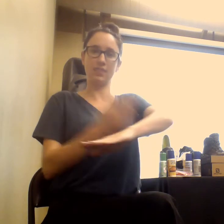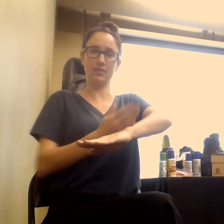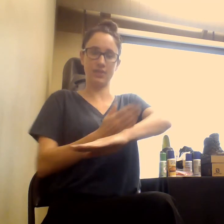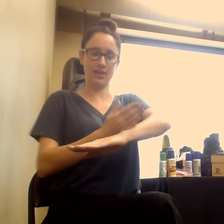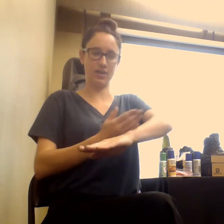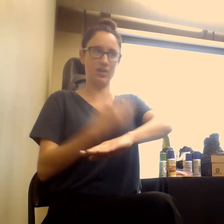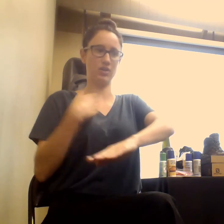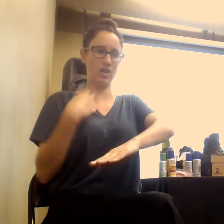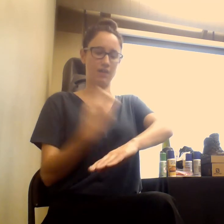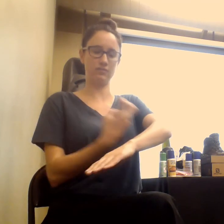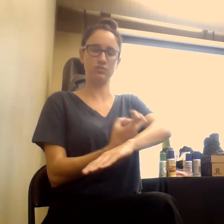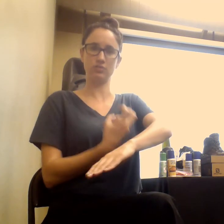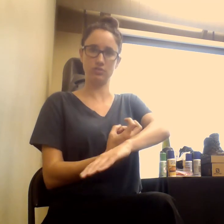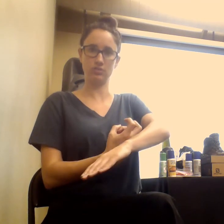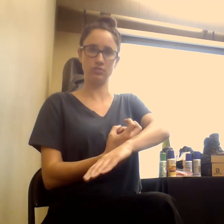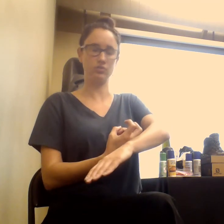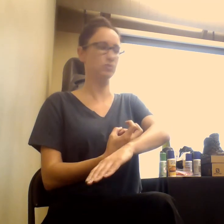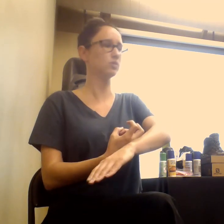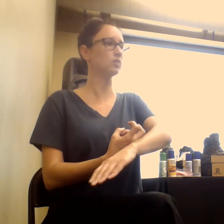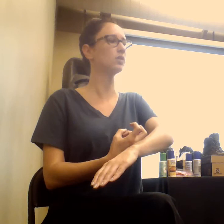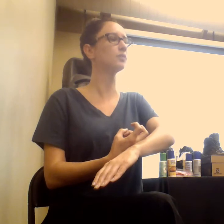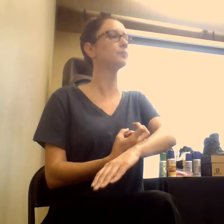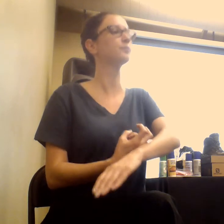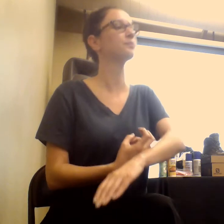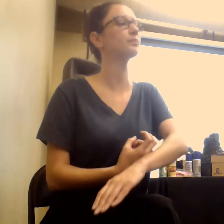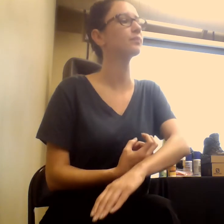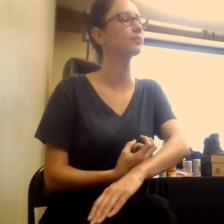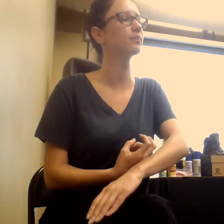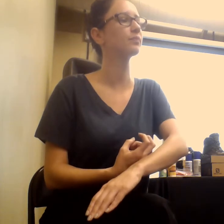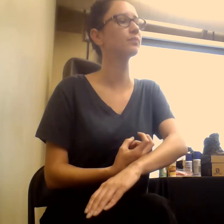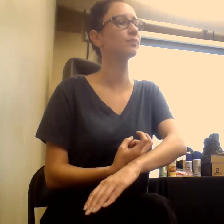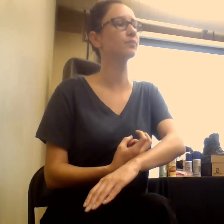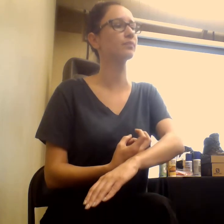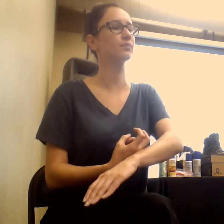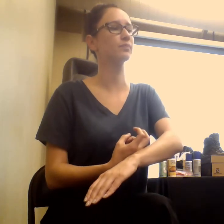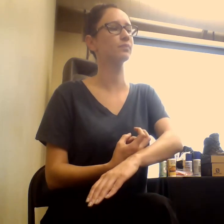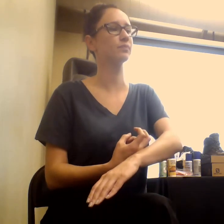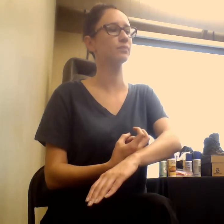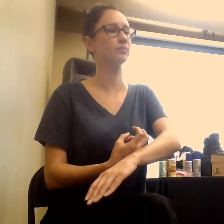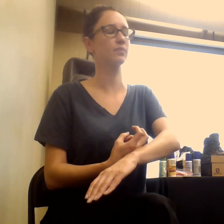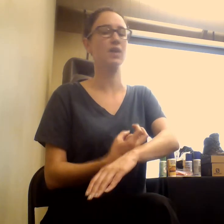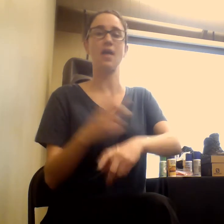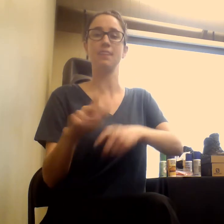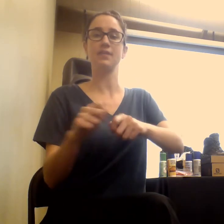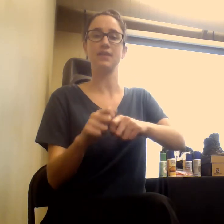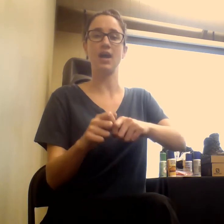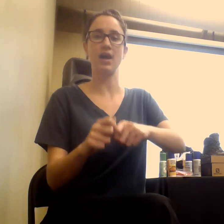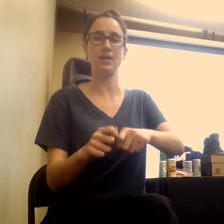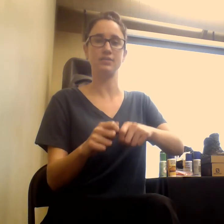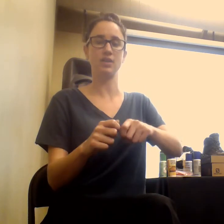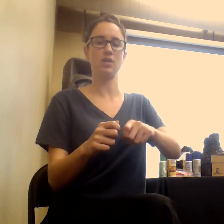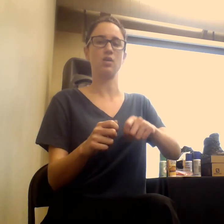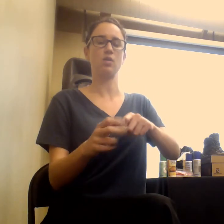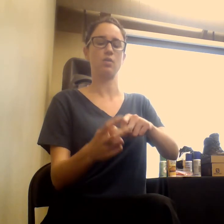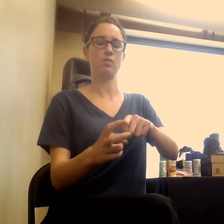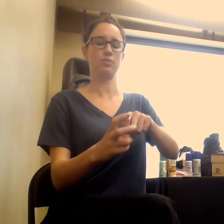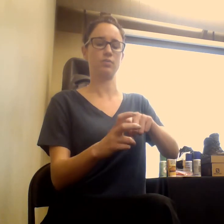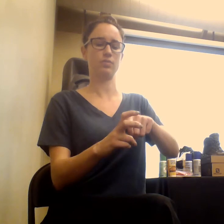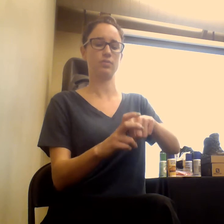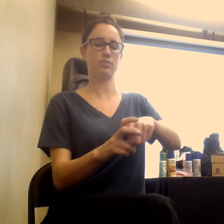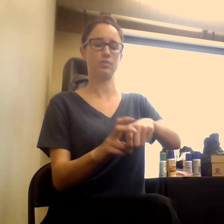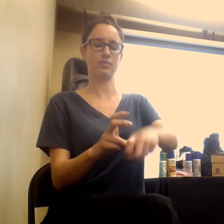take your right hand and put it through the left loop here. Right hand through the, Like, through, okay,